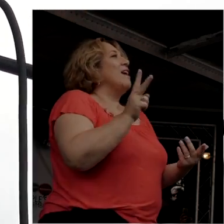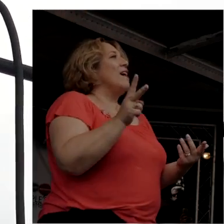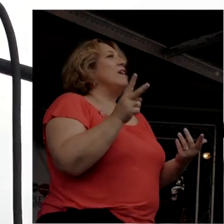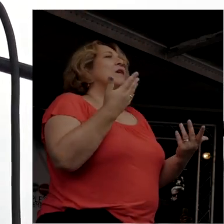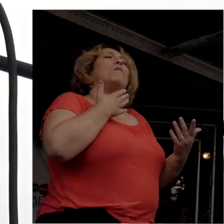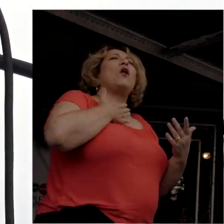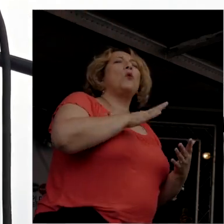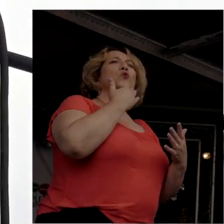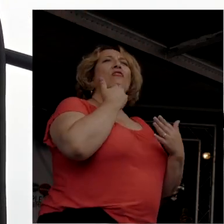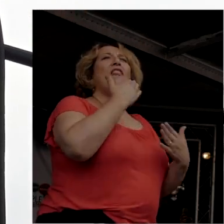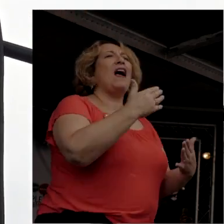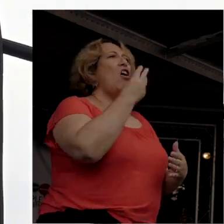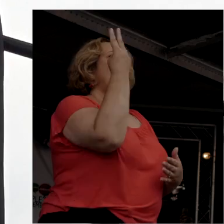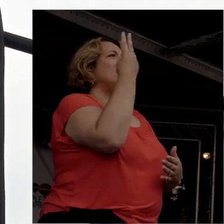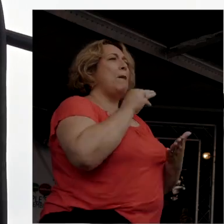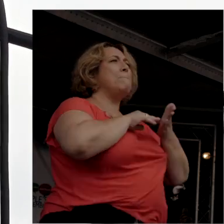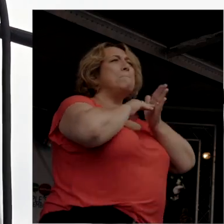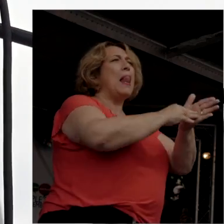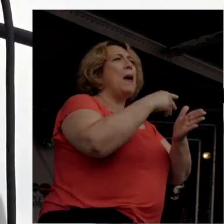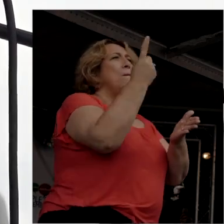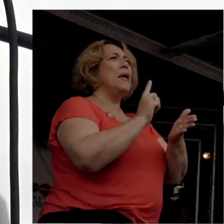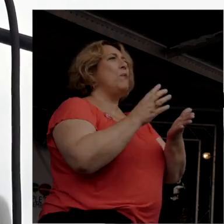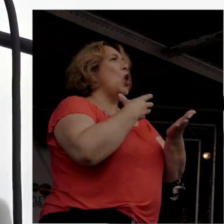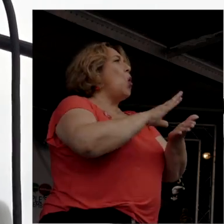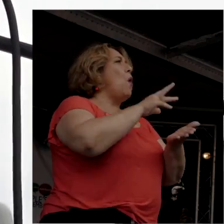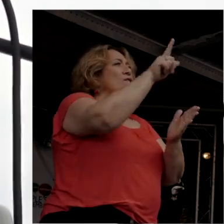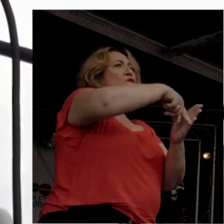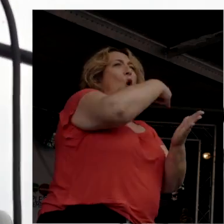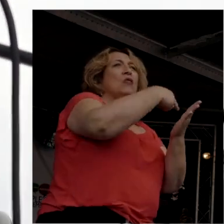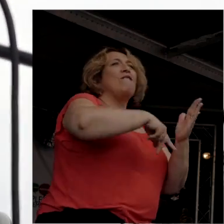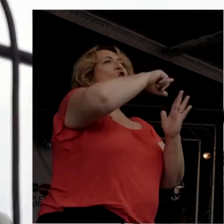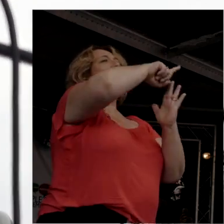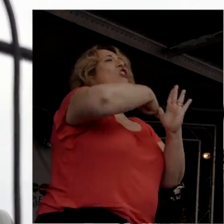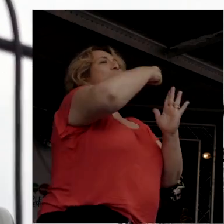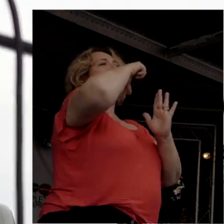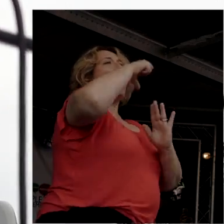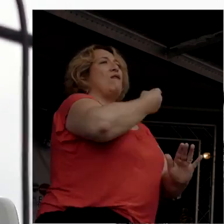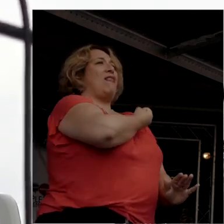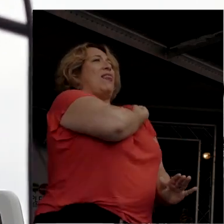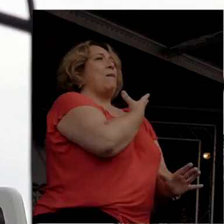the 13 million people who voted for Jeremy Corbyn's Labour at the last